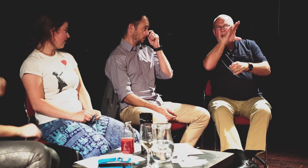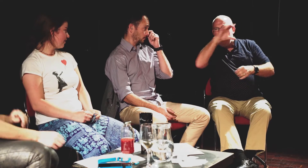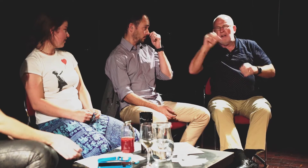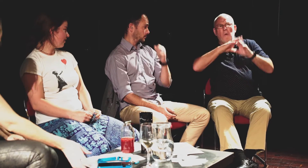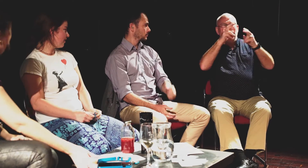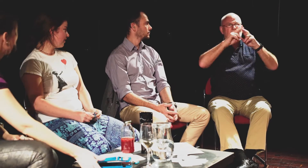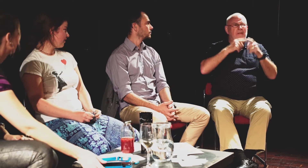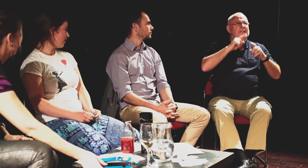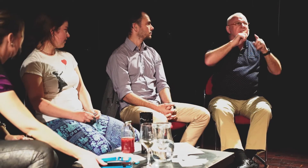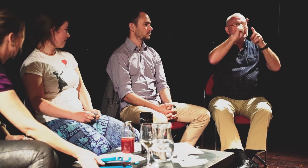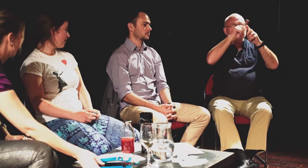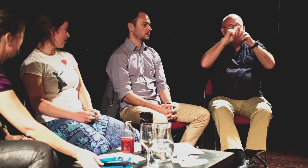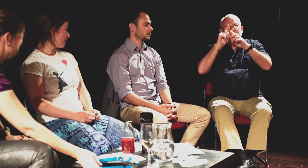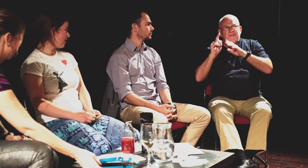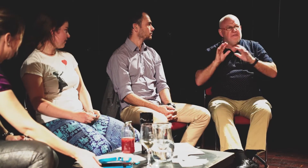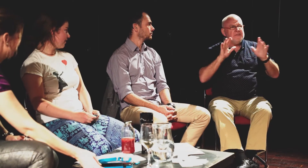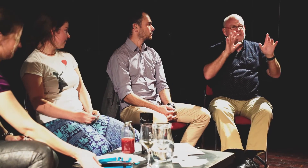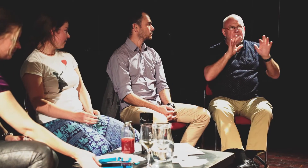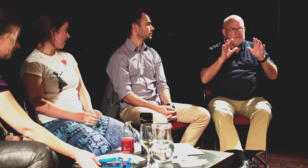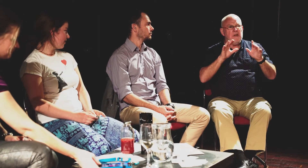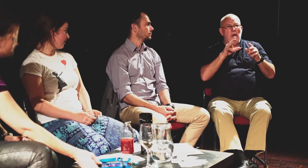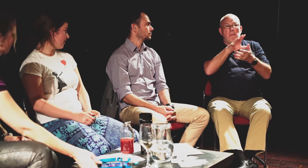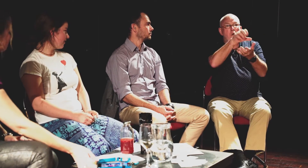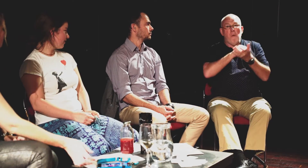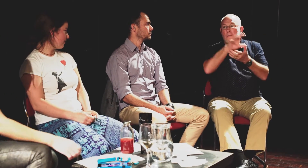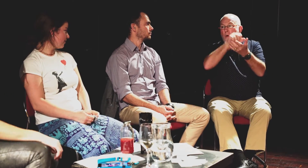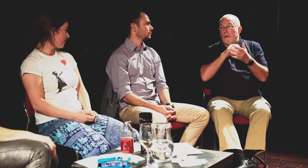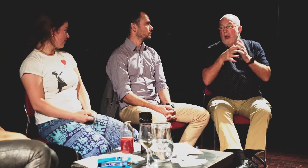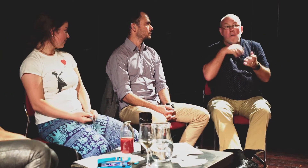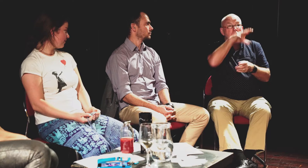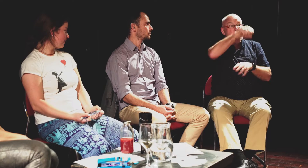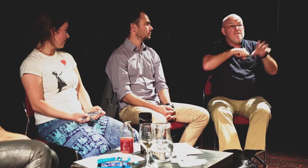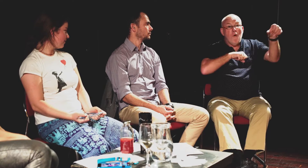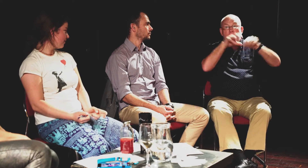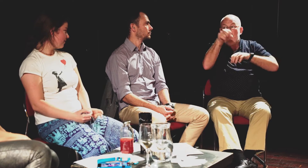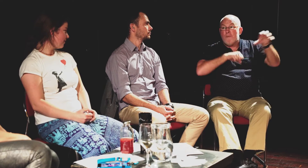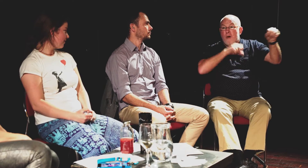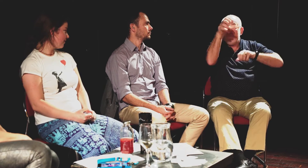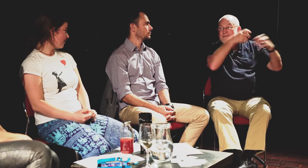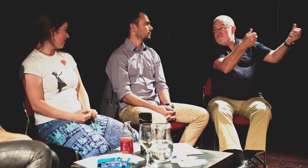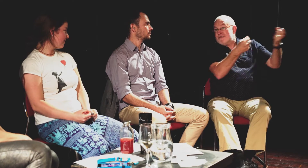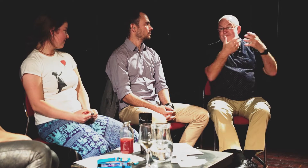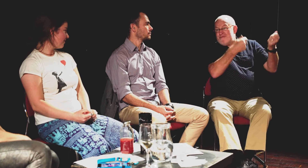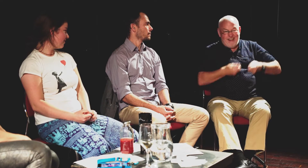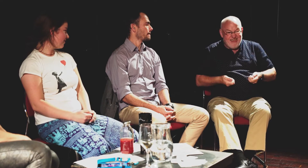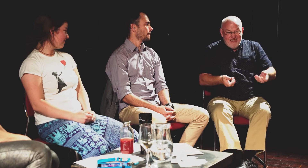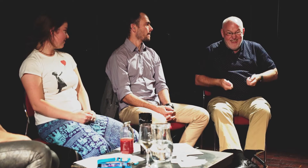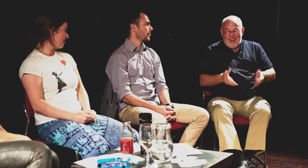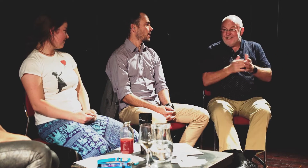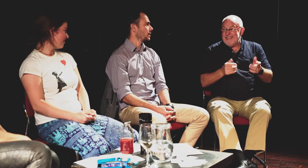and I went to congresses and different things, and I learned even more signing or ways of signing. And you know, deaf people will borrow signs from overseas